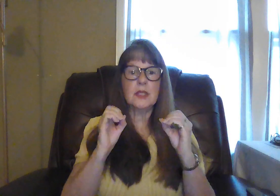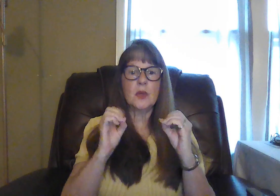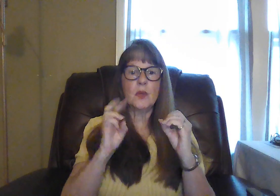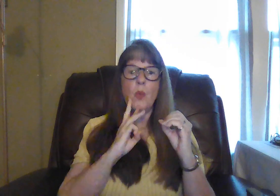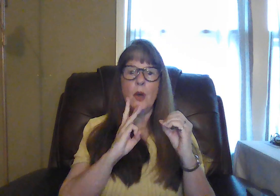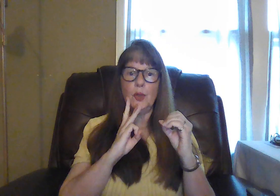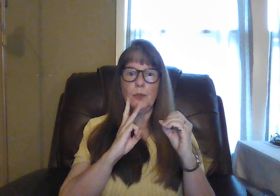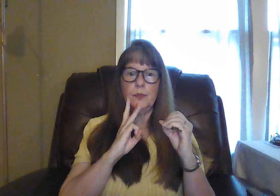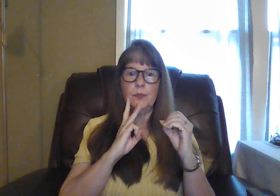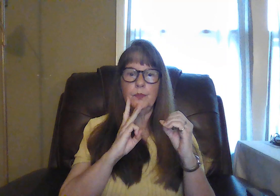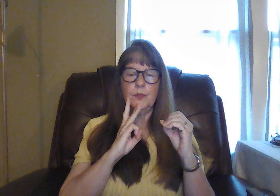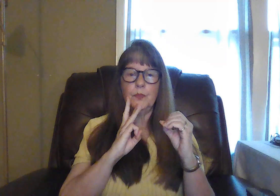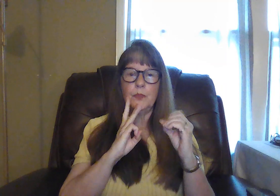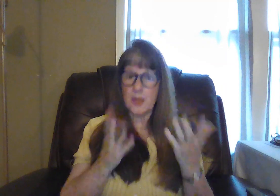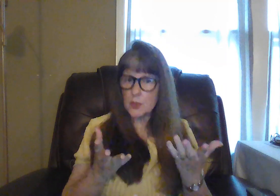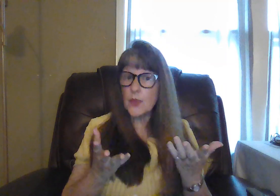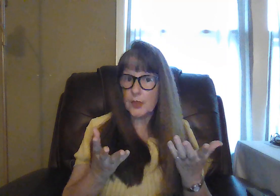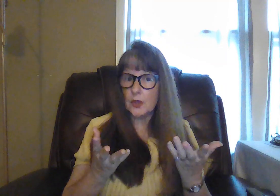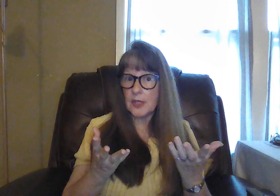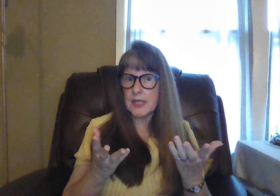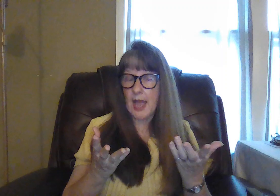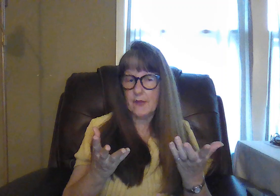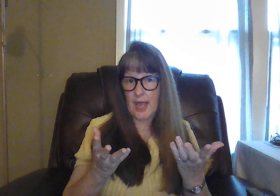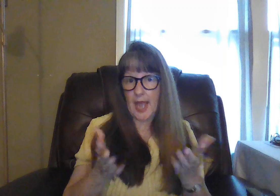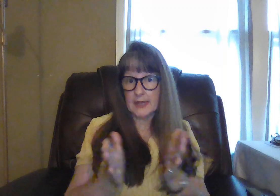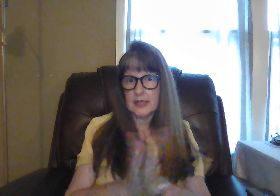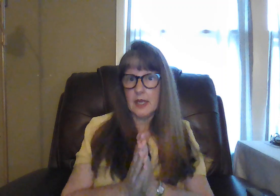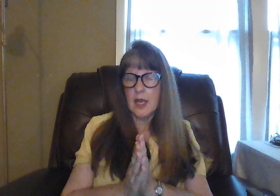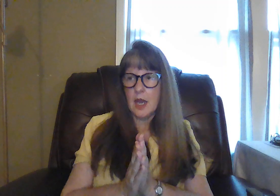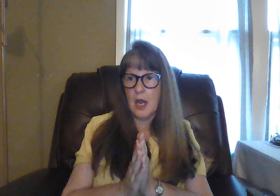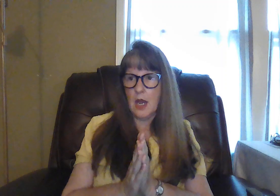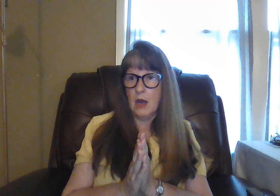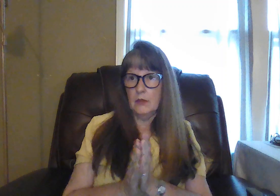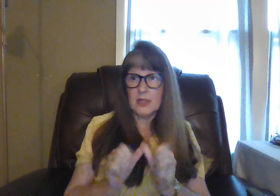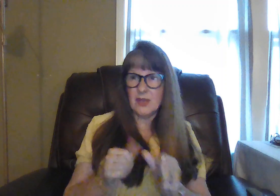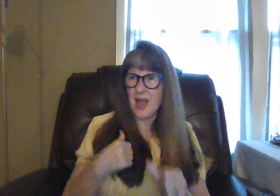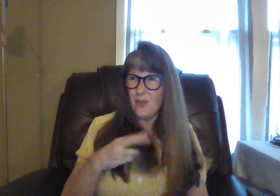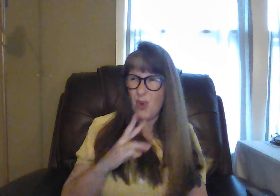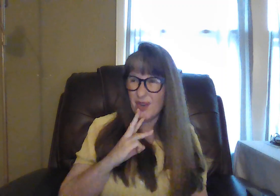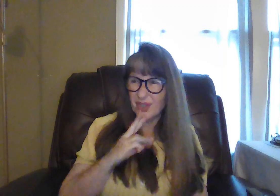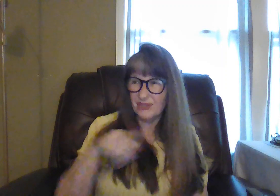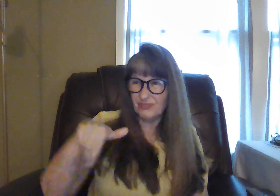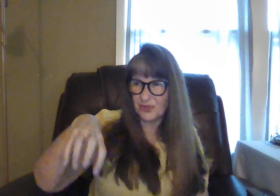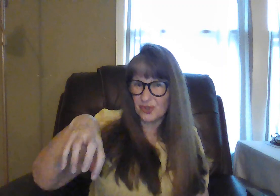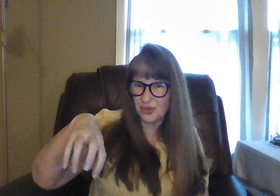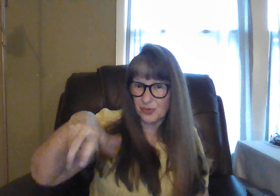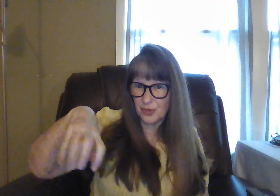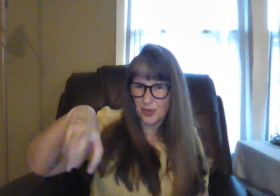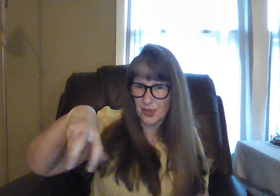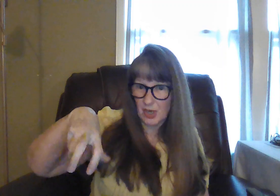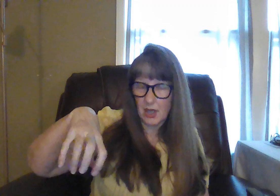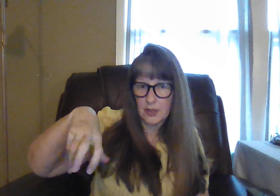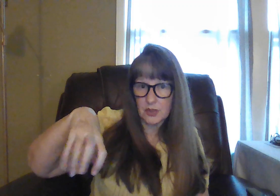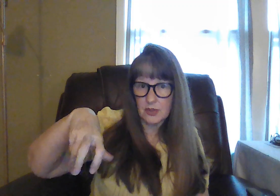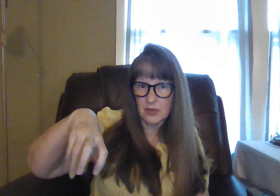zero water. So that's one thing you're going to have to ask. Still have water? Turn it on. Turn it